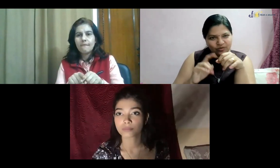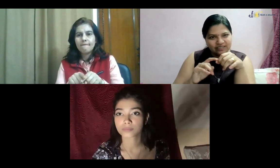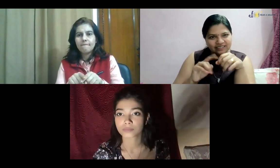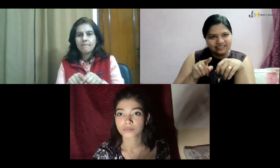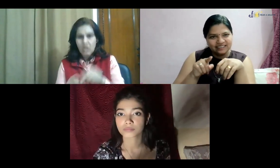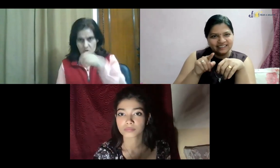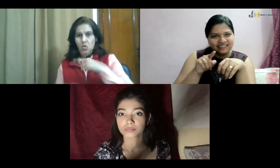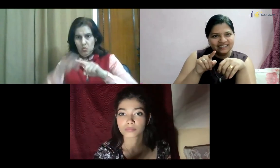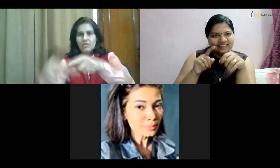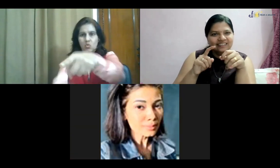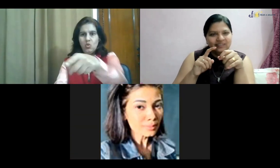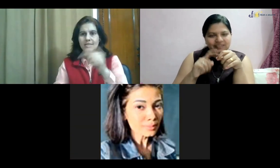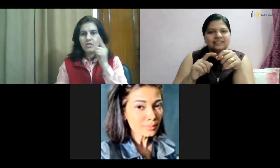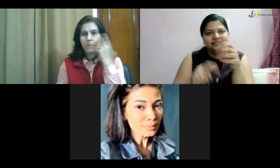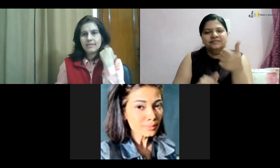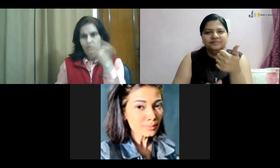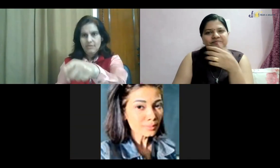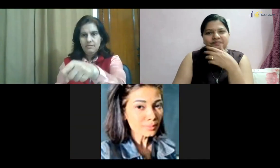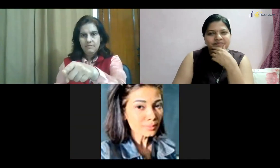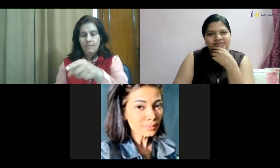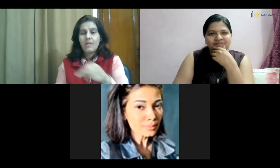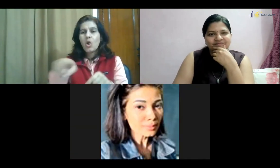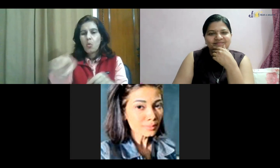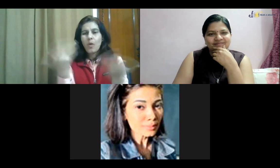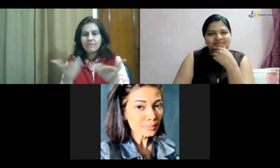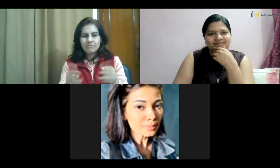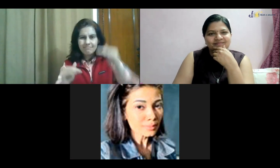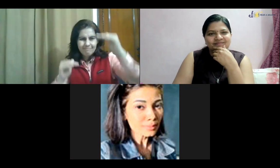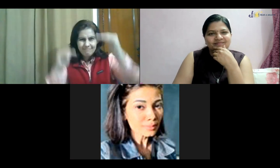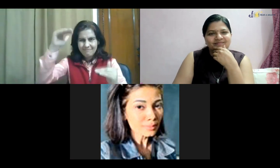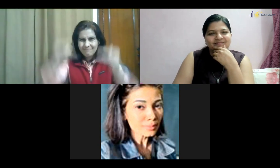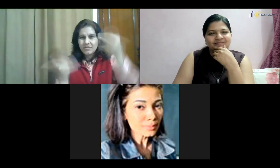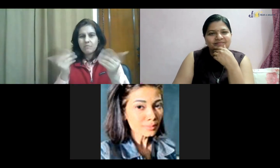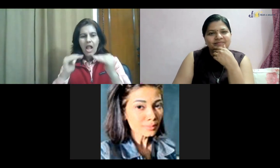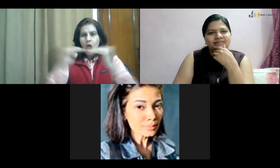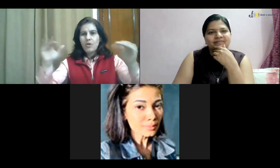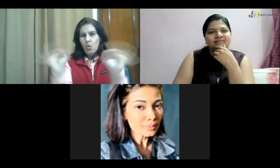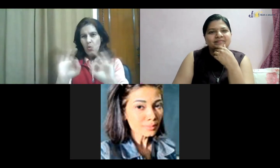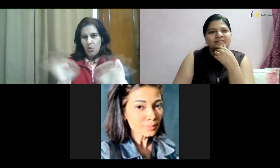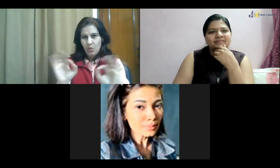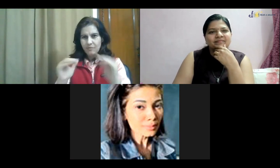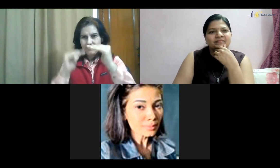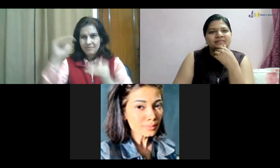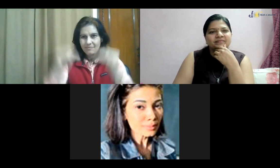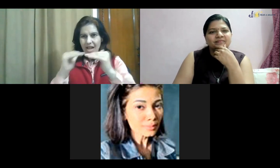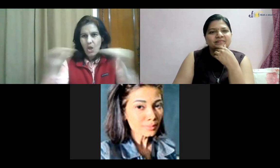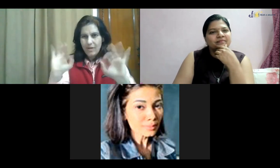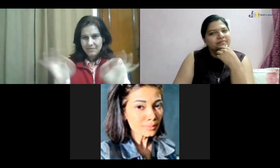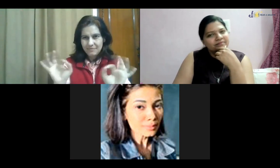that we would like to have mail. So Damni is asking, do you have a question? Yes, yes, I do have a question.